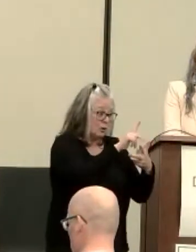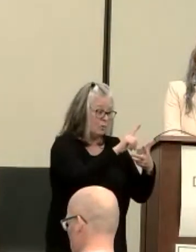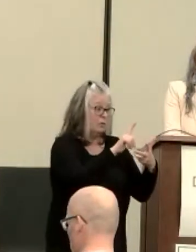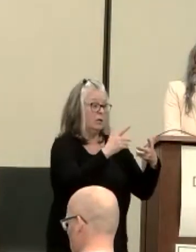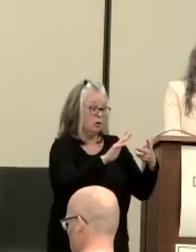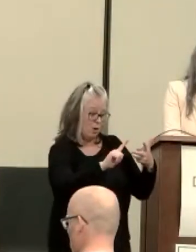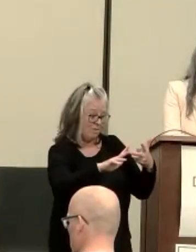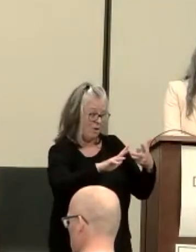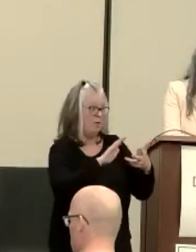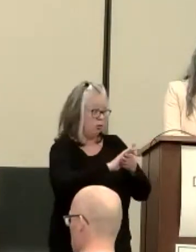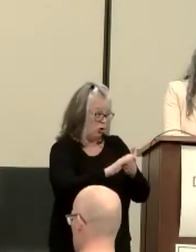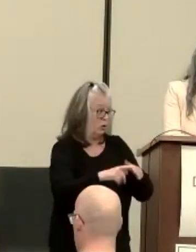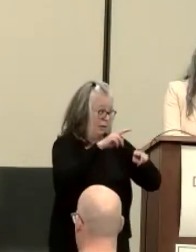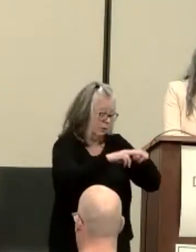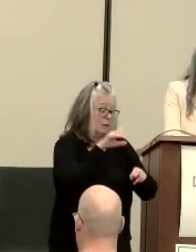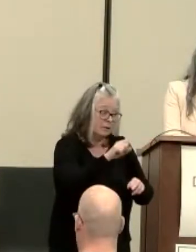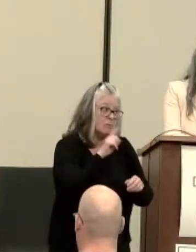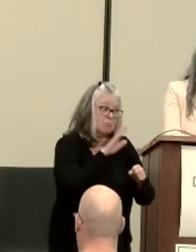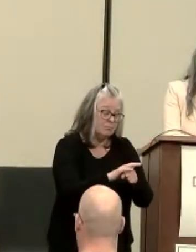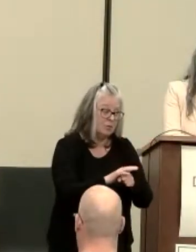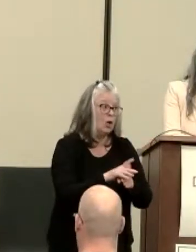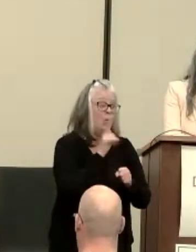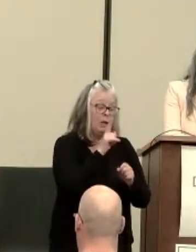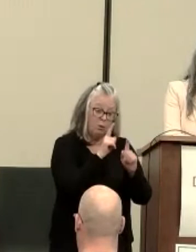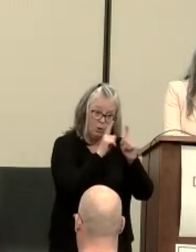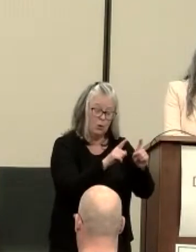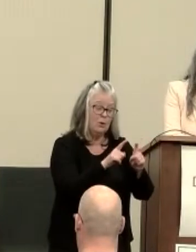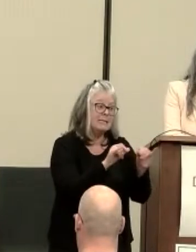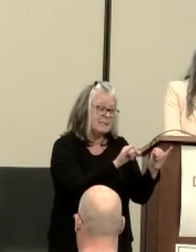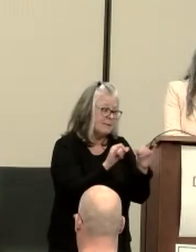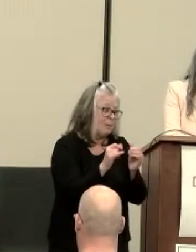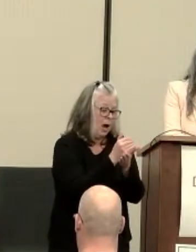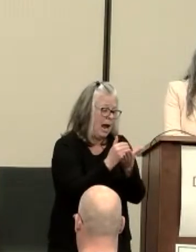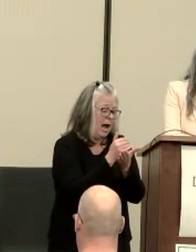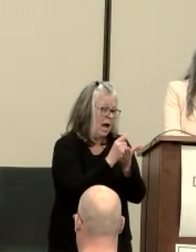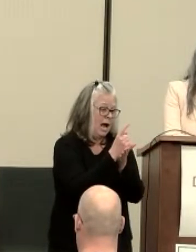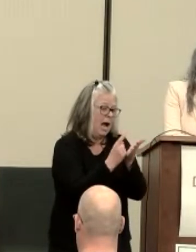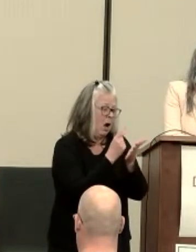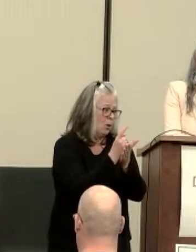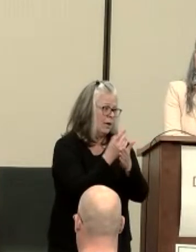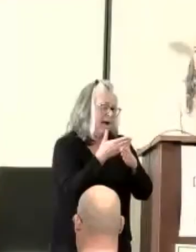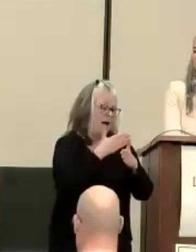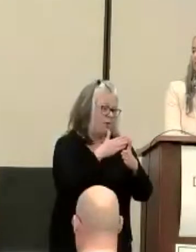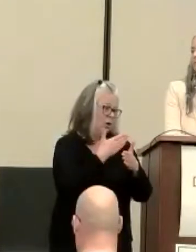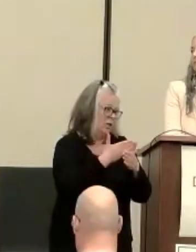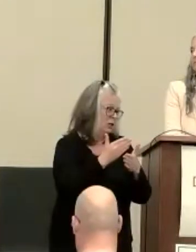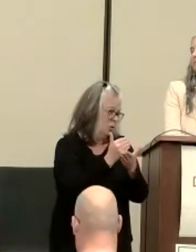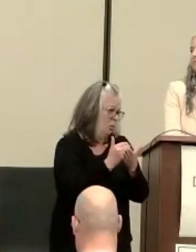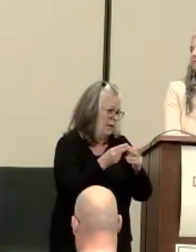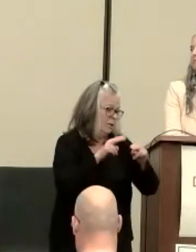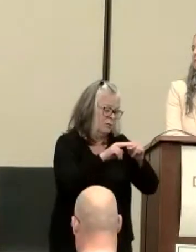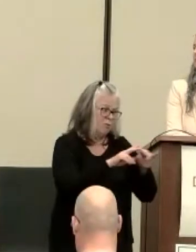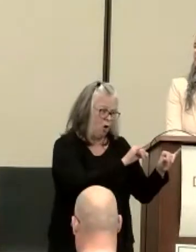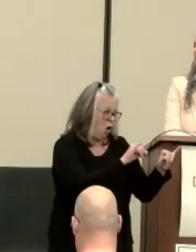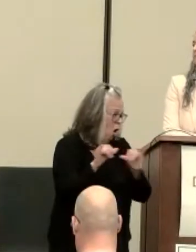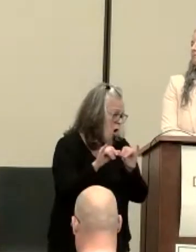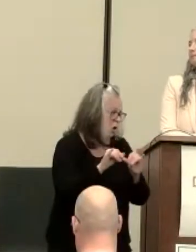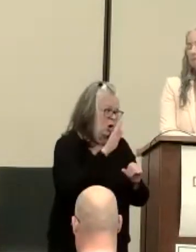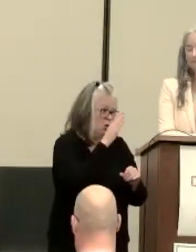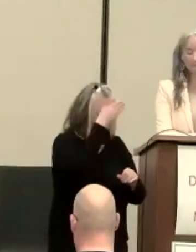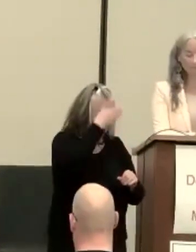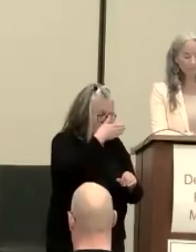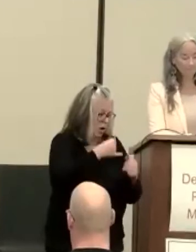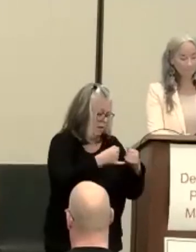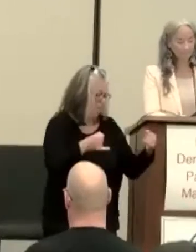$25. We will work towards a similar hourly average hourly wage increases for all frontline disability